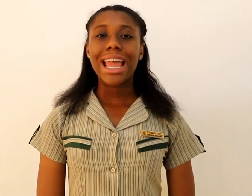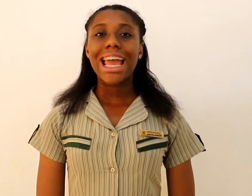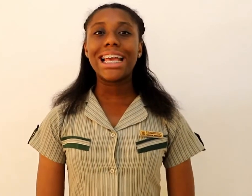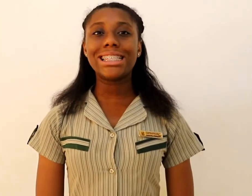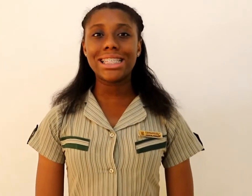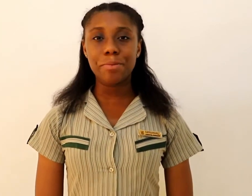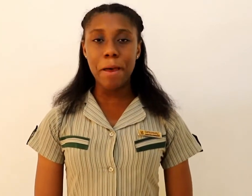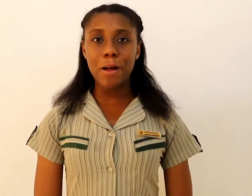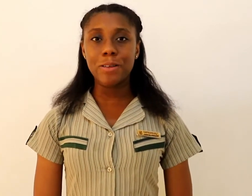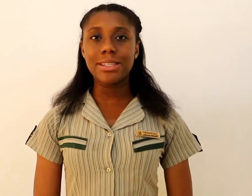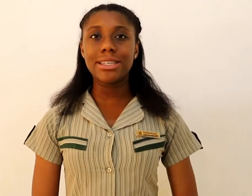It is spelled